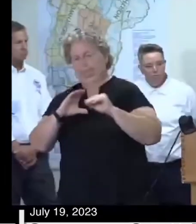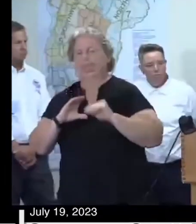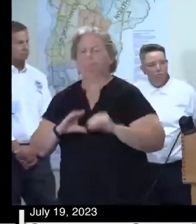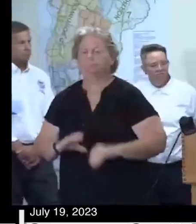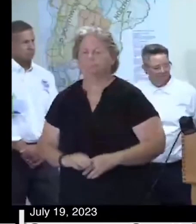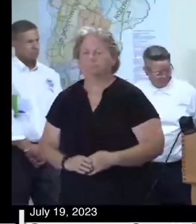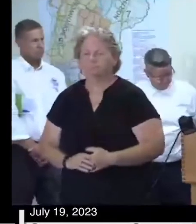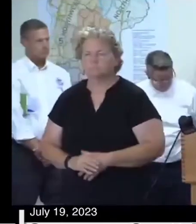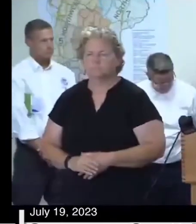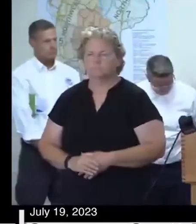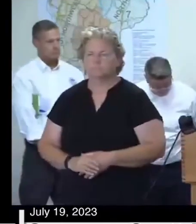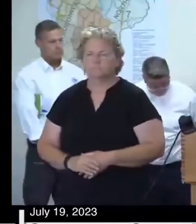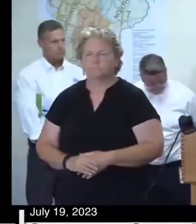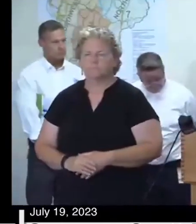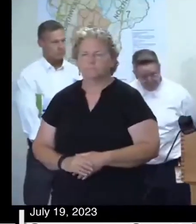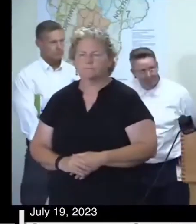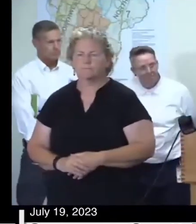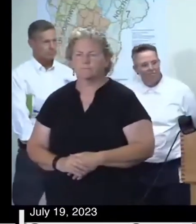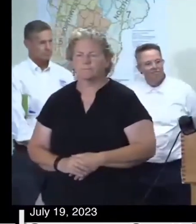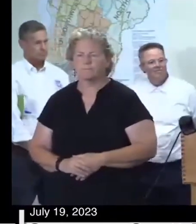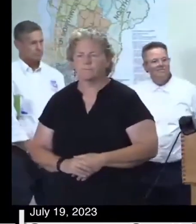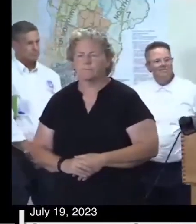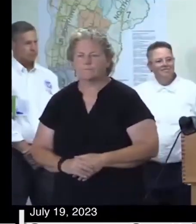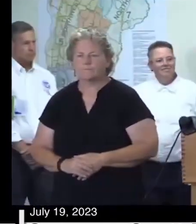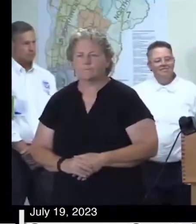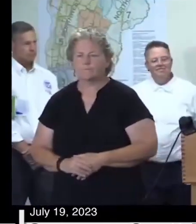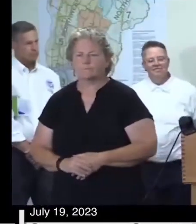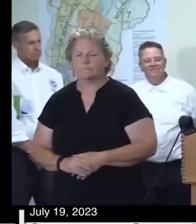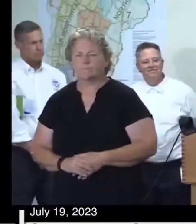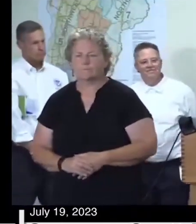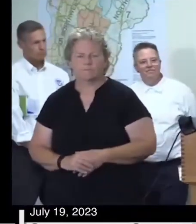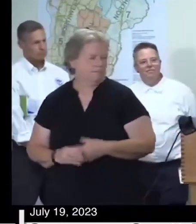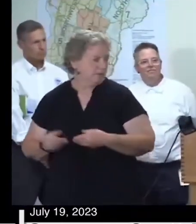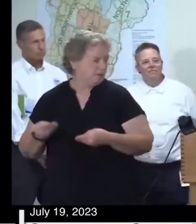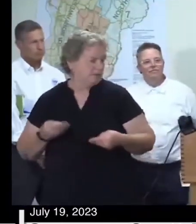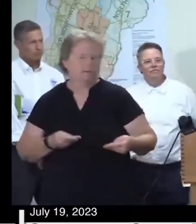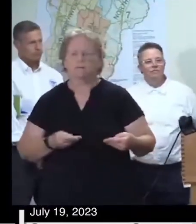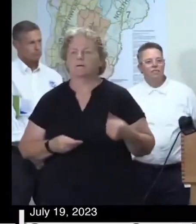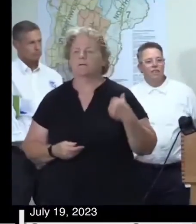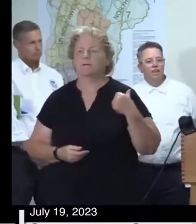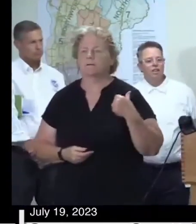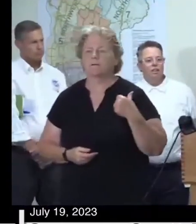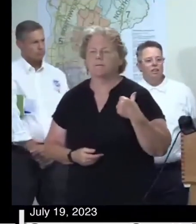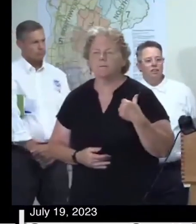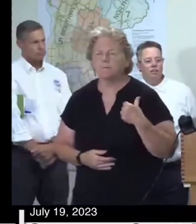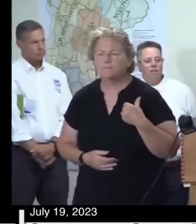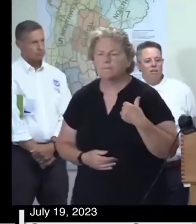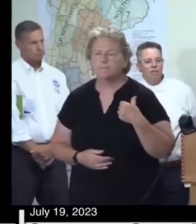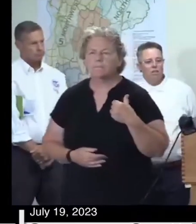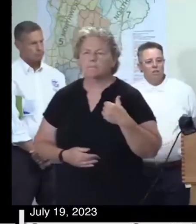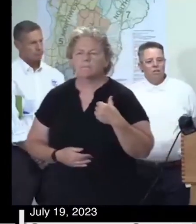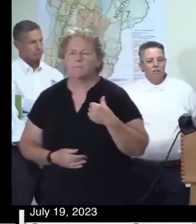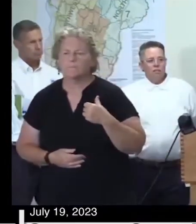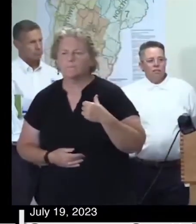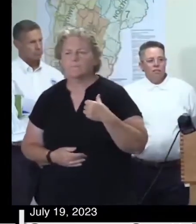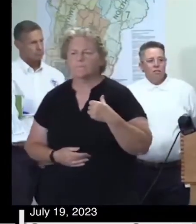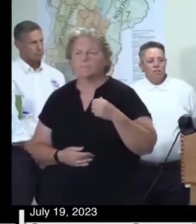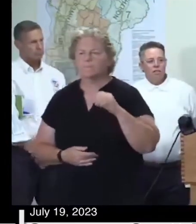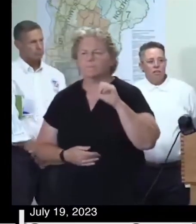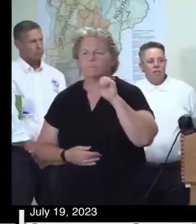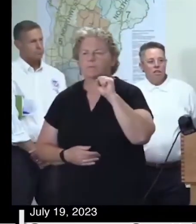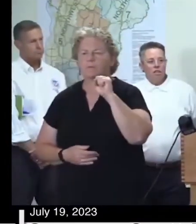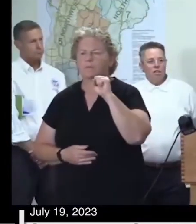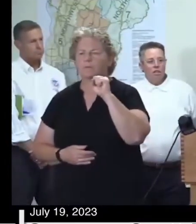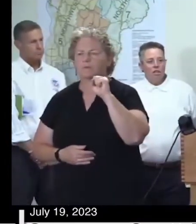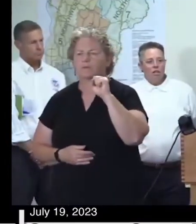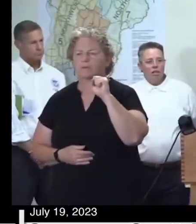question. I have a sticky note that got slid to me. The SCOC has been in communication with Marshfield, who reported that they